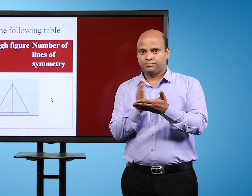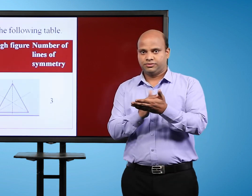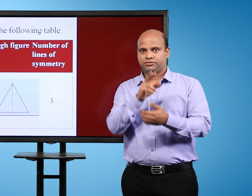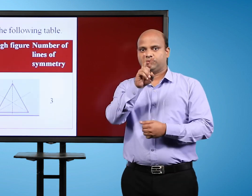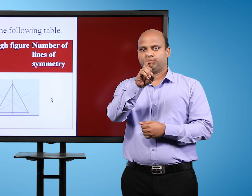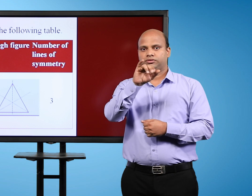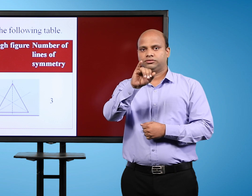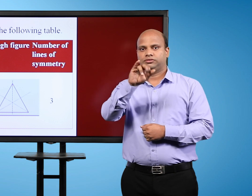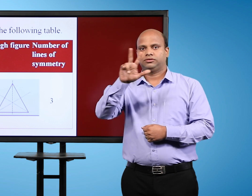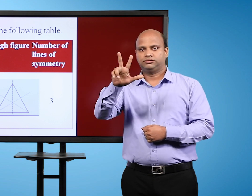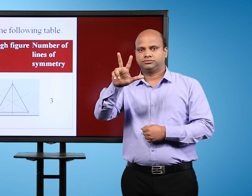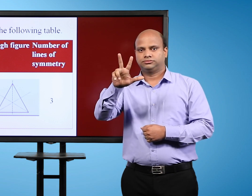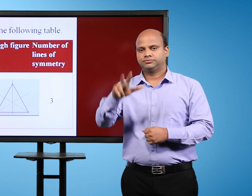Page 268.